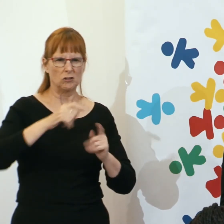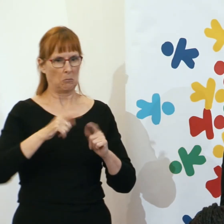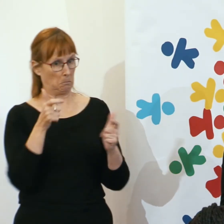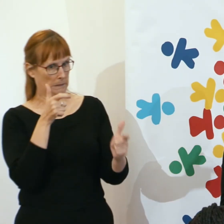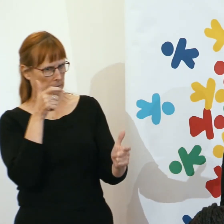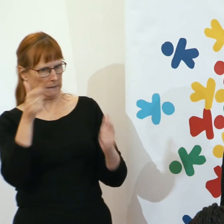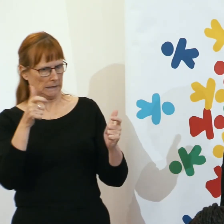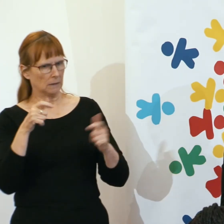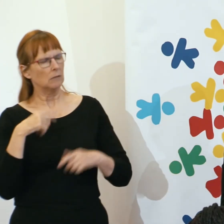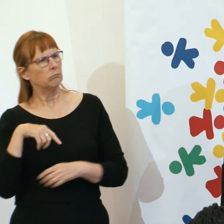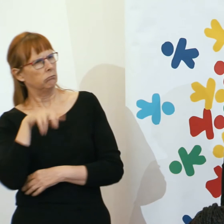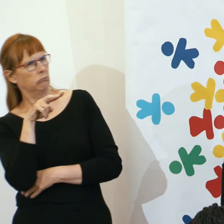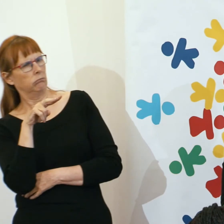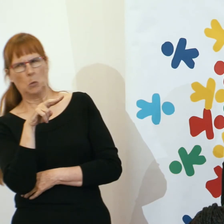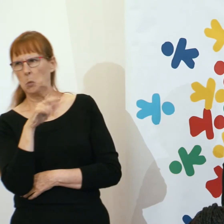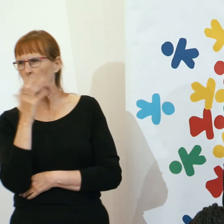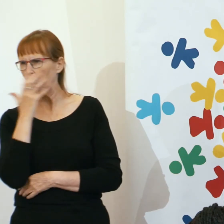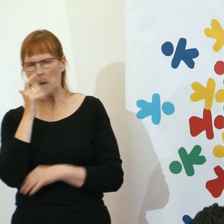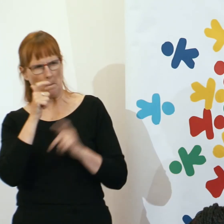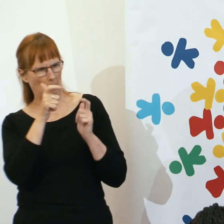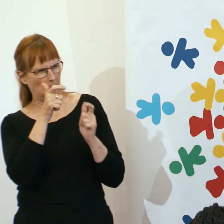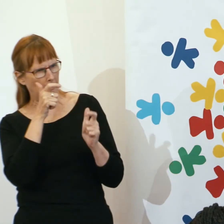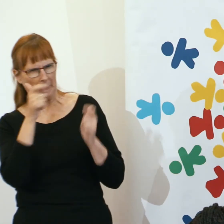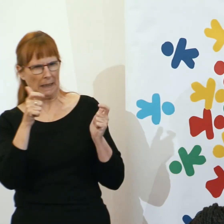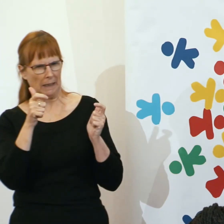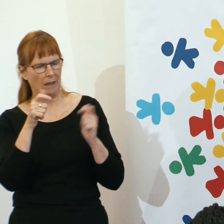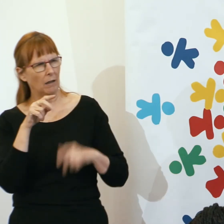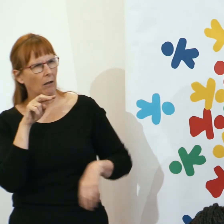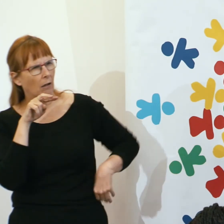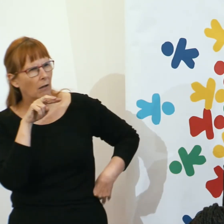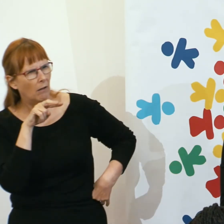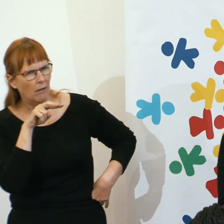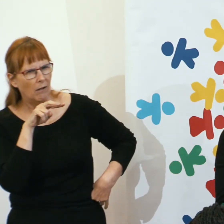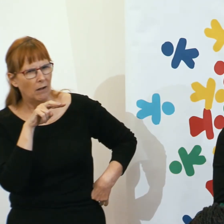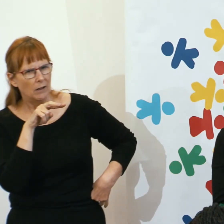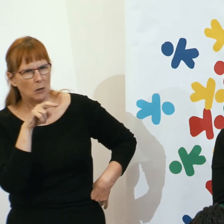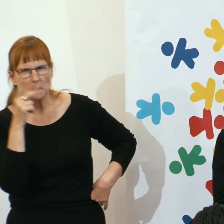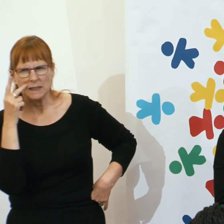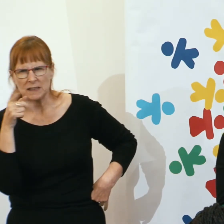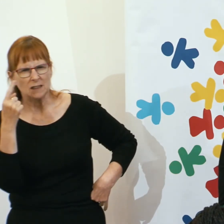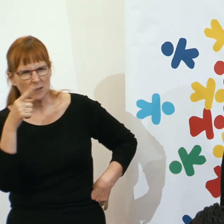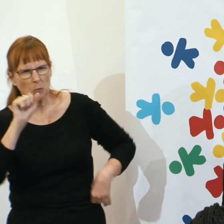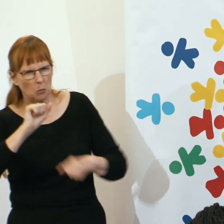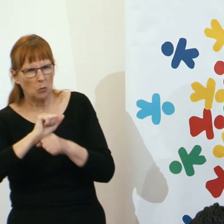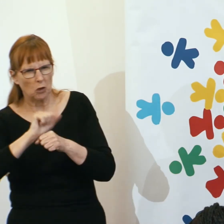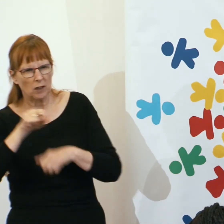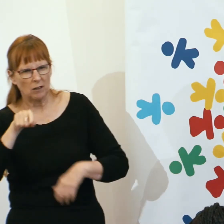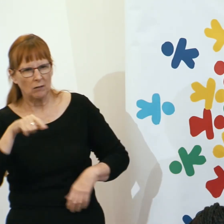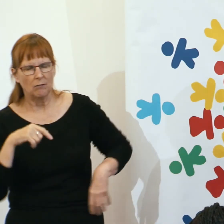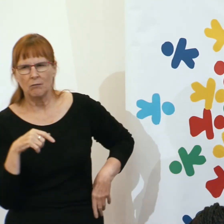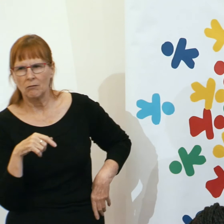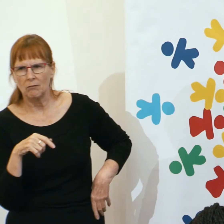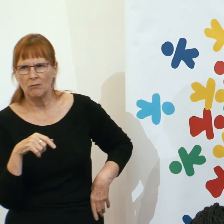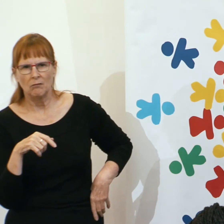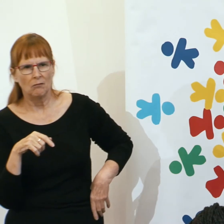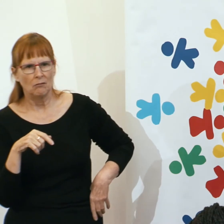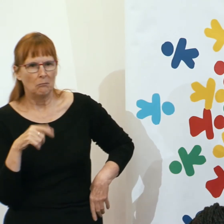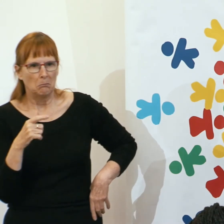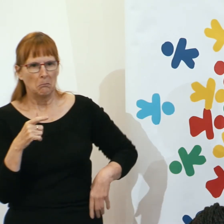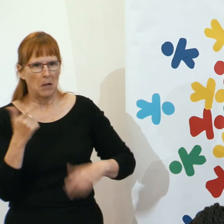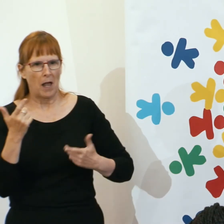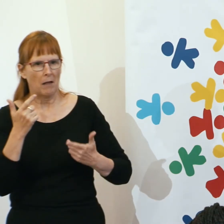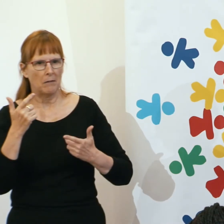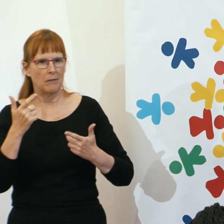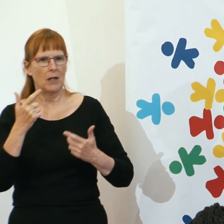his curiosity. So the man goes to the first person he sees at the site, someone who is moving a